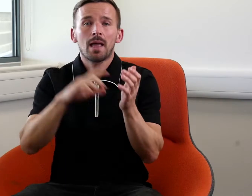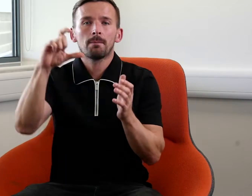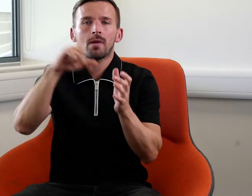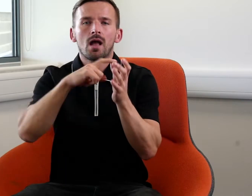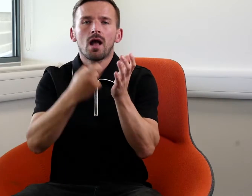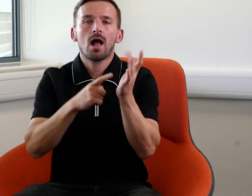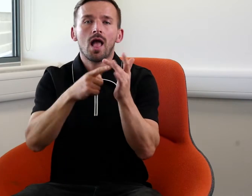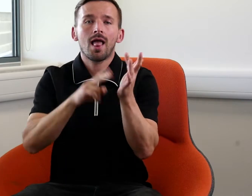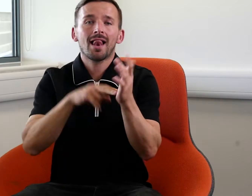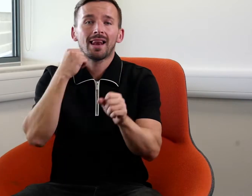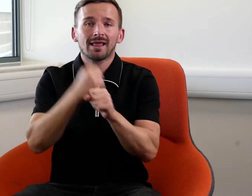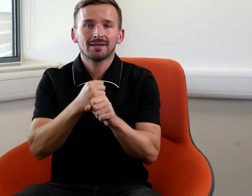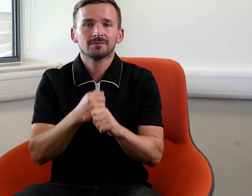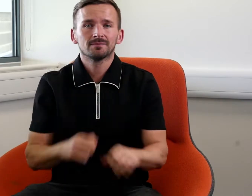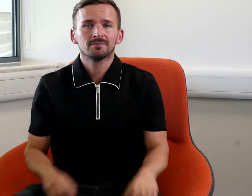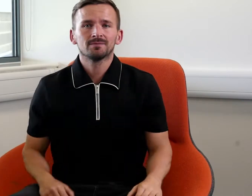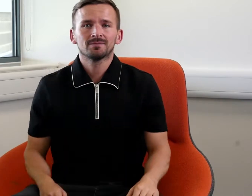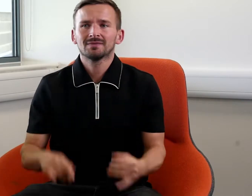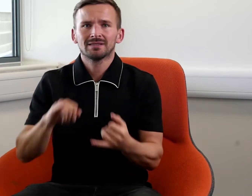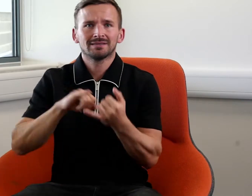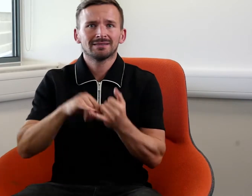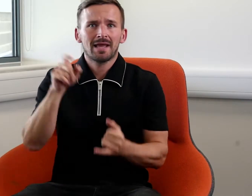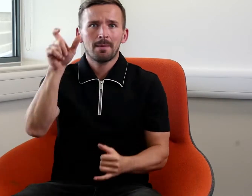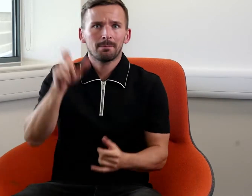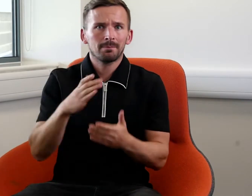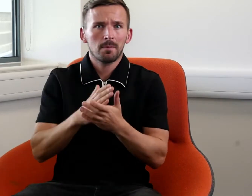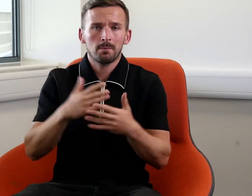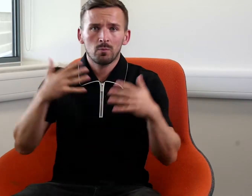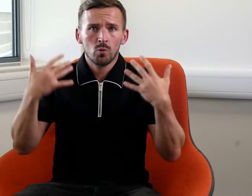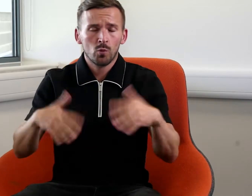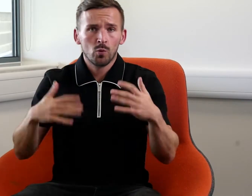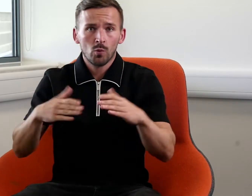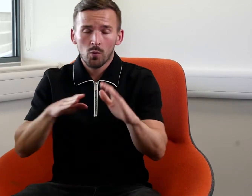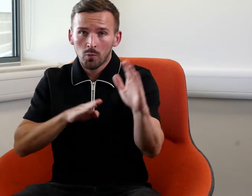His name is Sam Carling and pleased to welcome him here today.